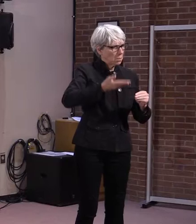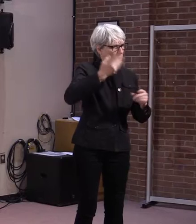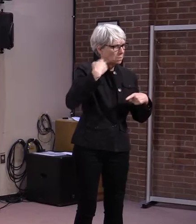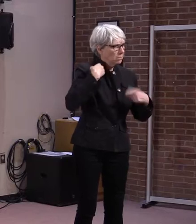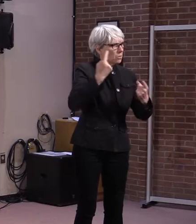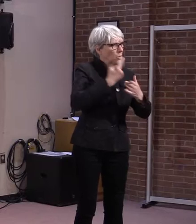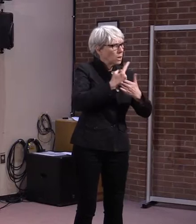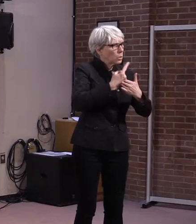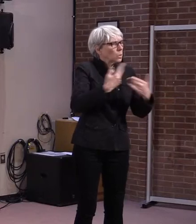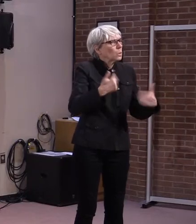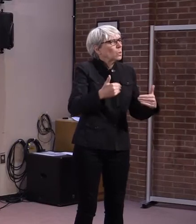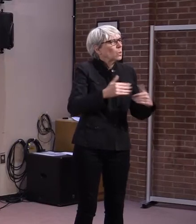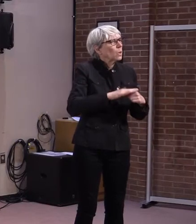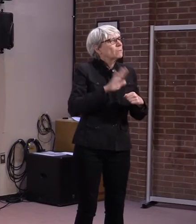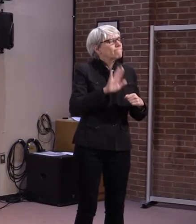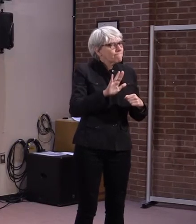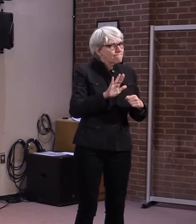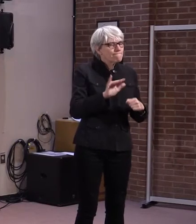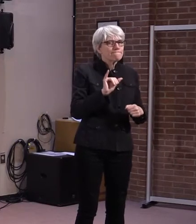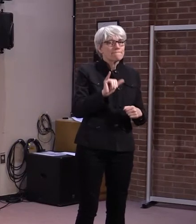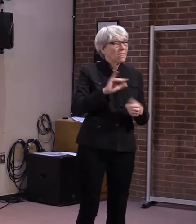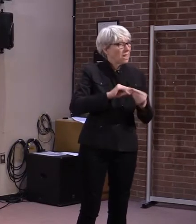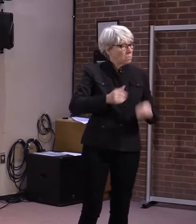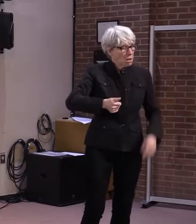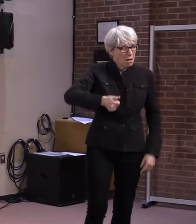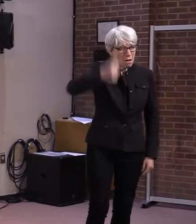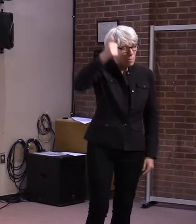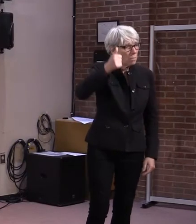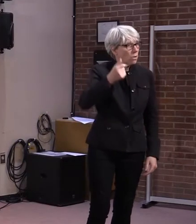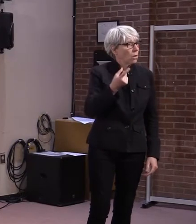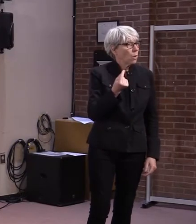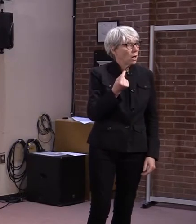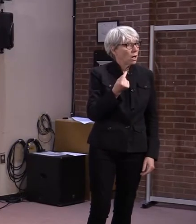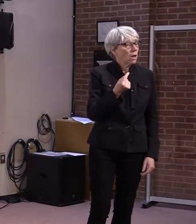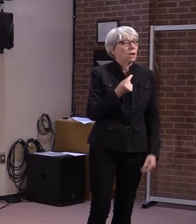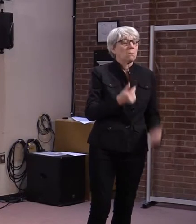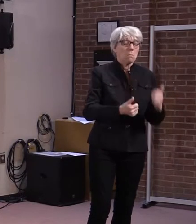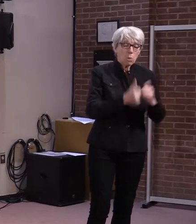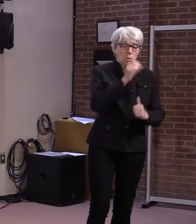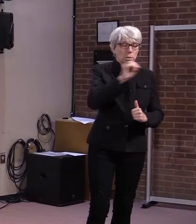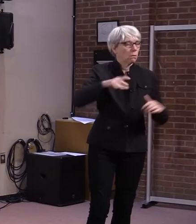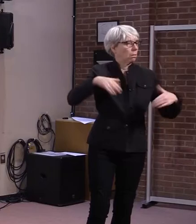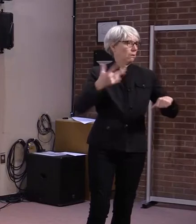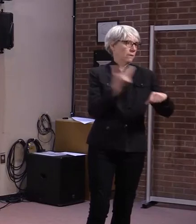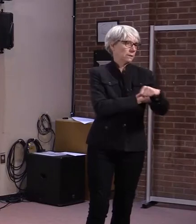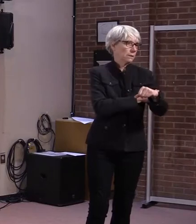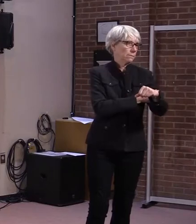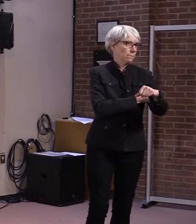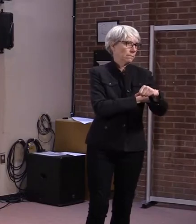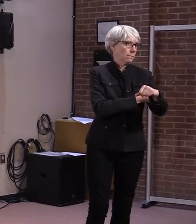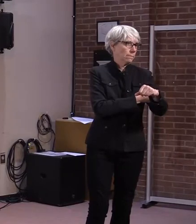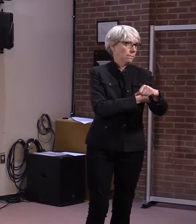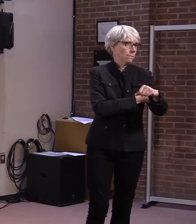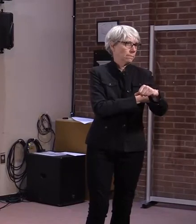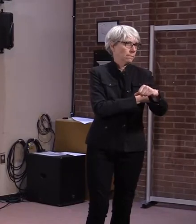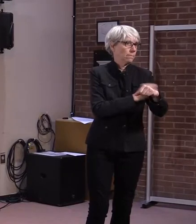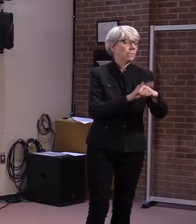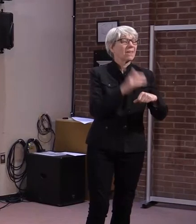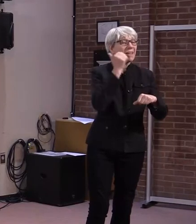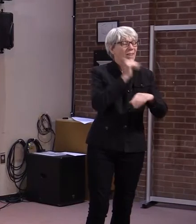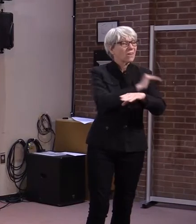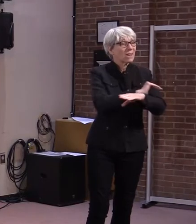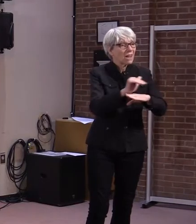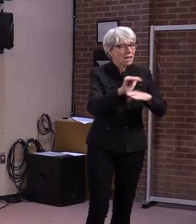and large, this is caused by the unvaccinated. The vast majority of our nightly positive case